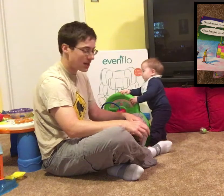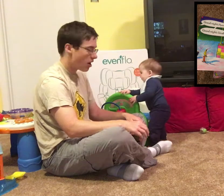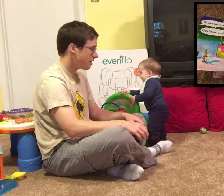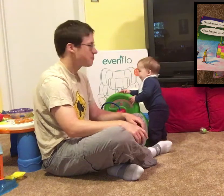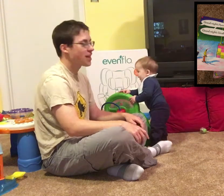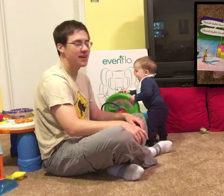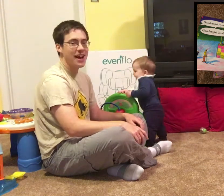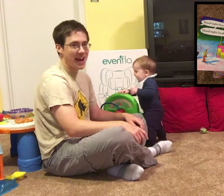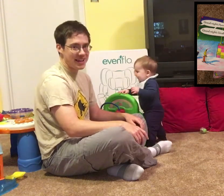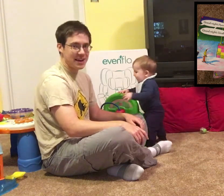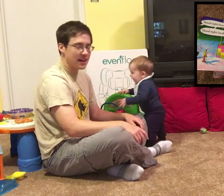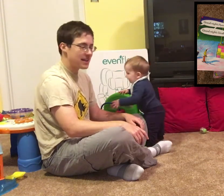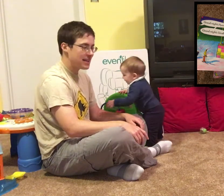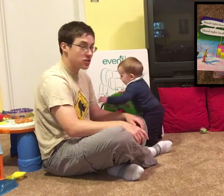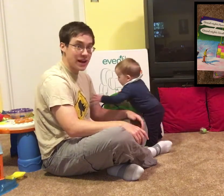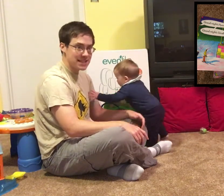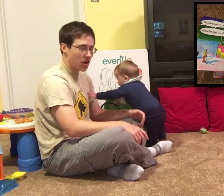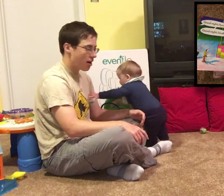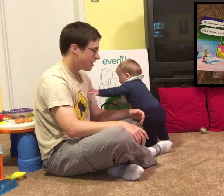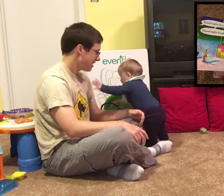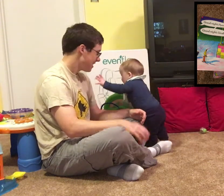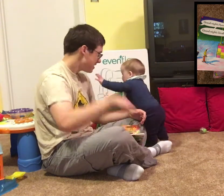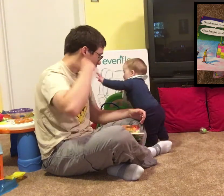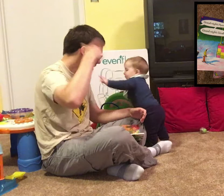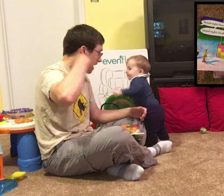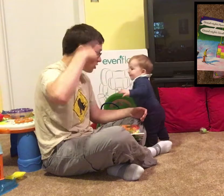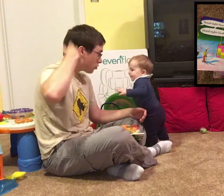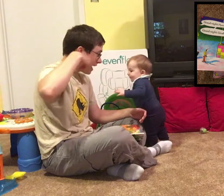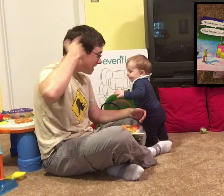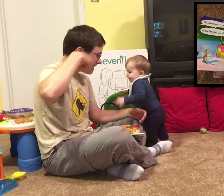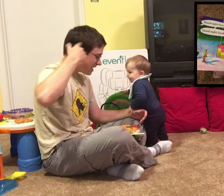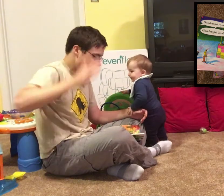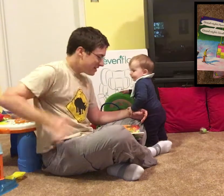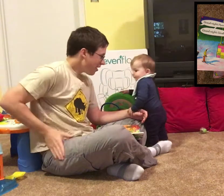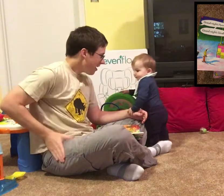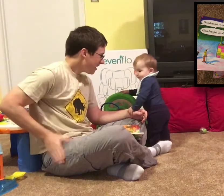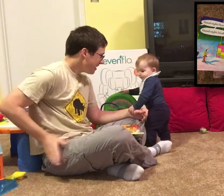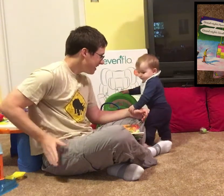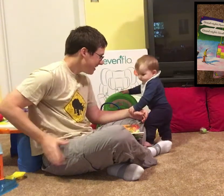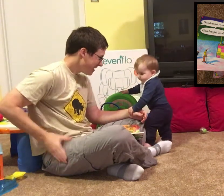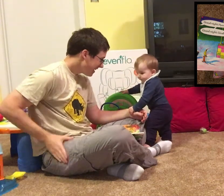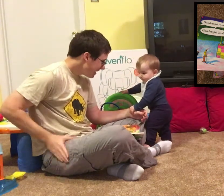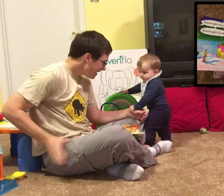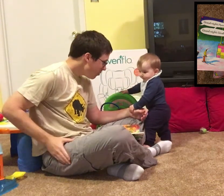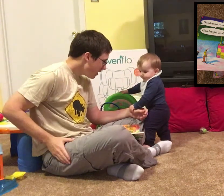dog? Hyena is crazy dog. So crazy dog. Here, boy, here,